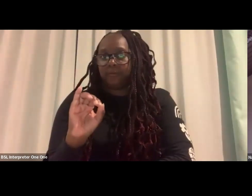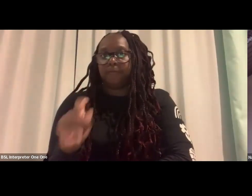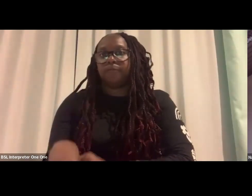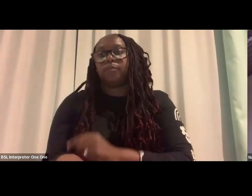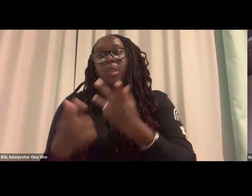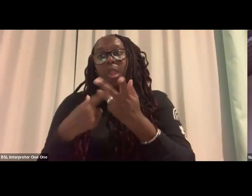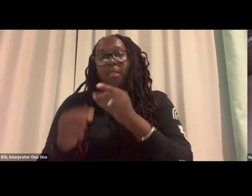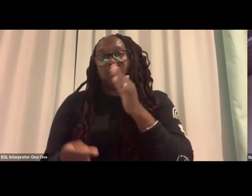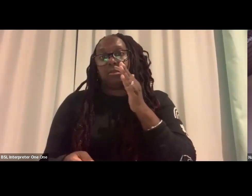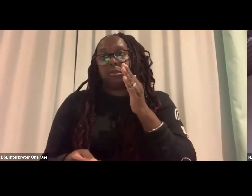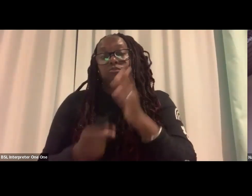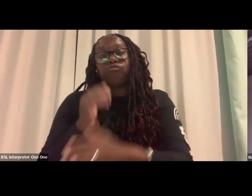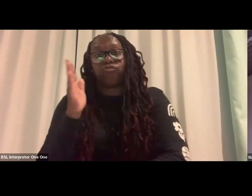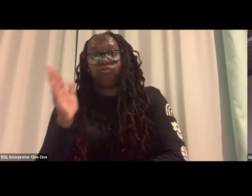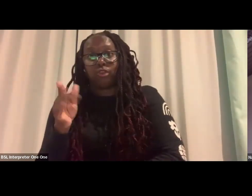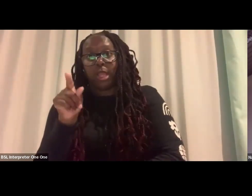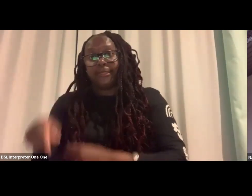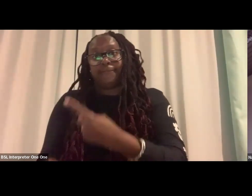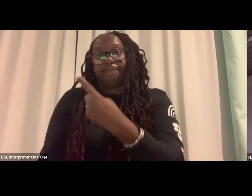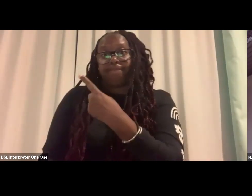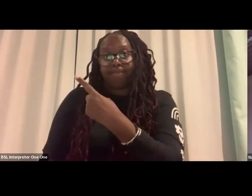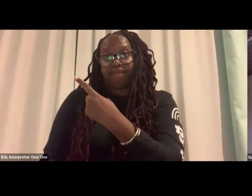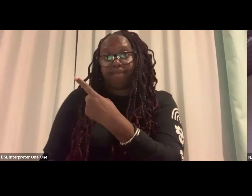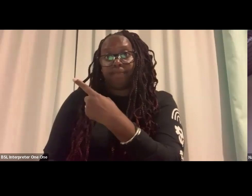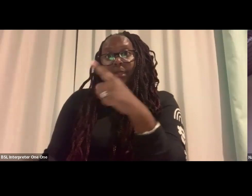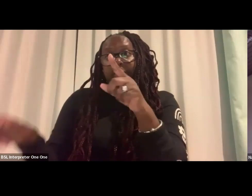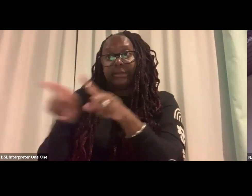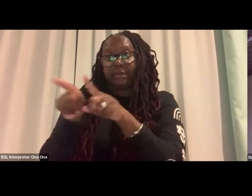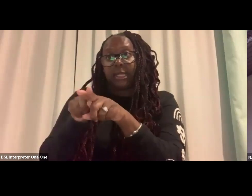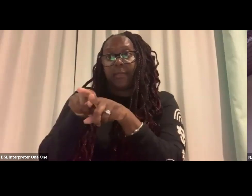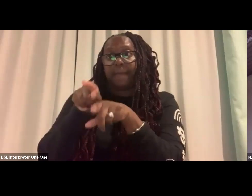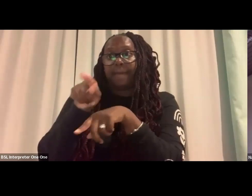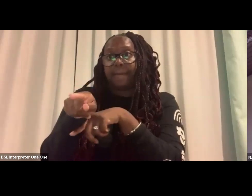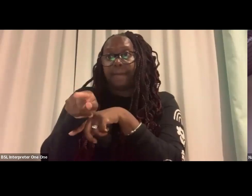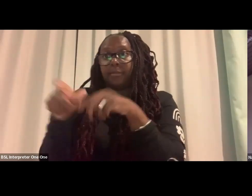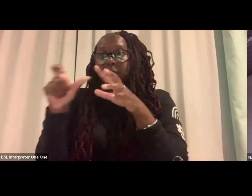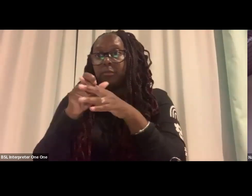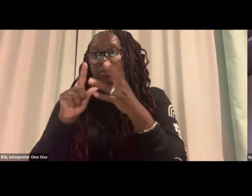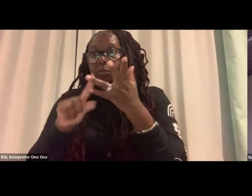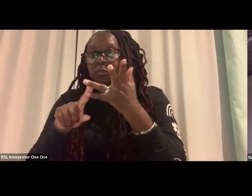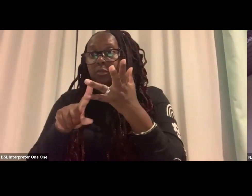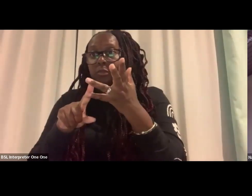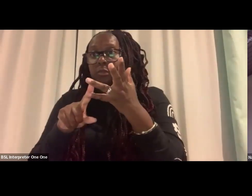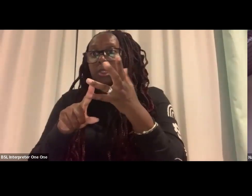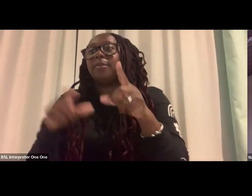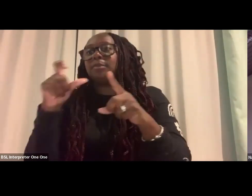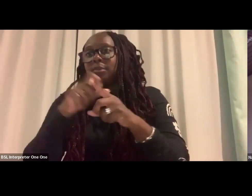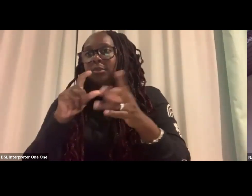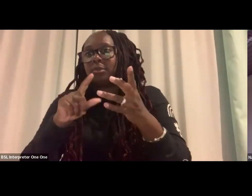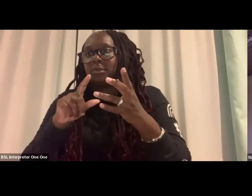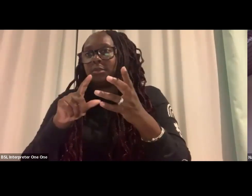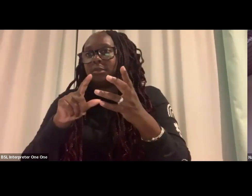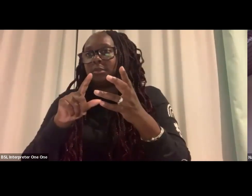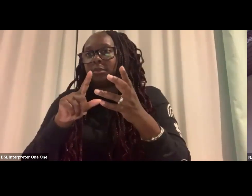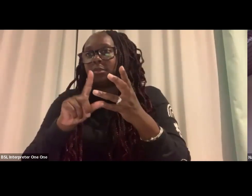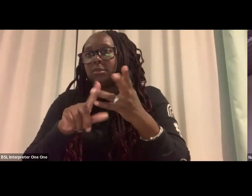side, right side of the screen, you have the donut visualization we are offering at the end of the